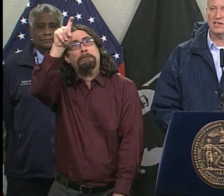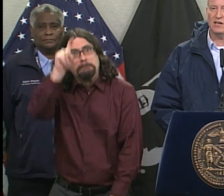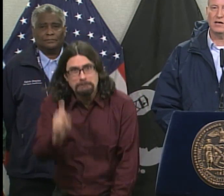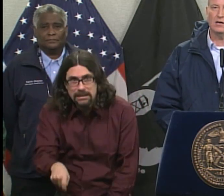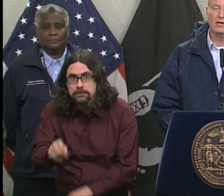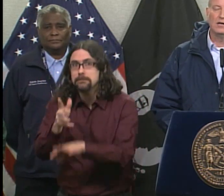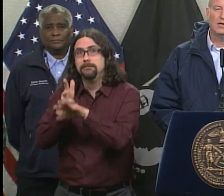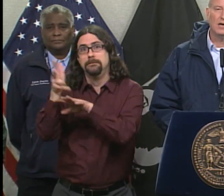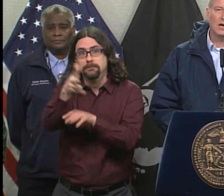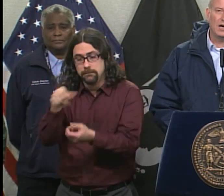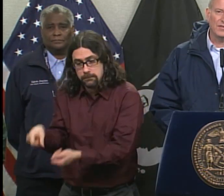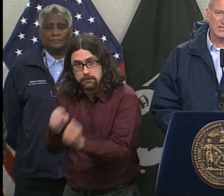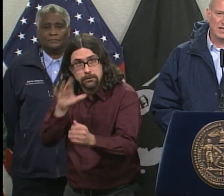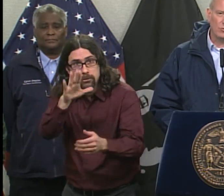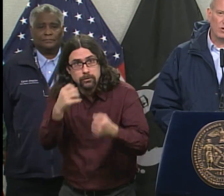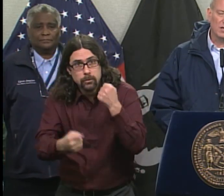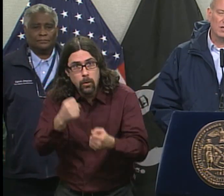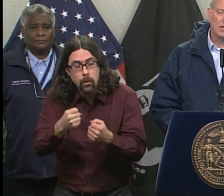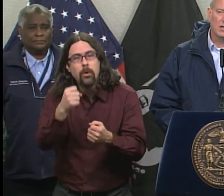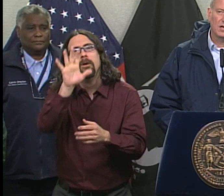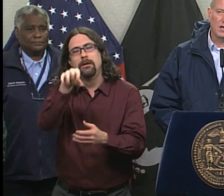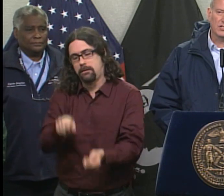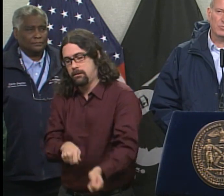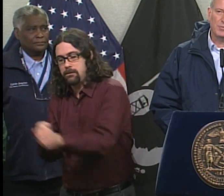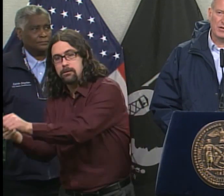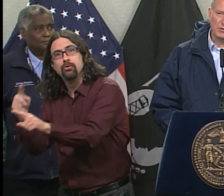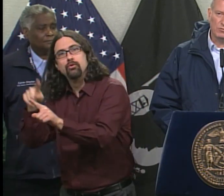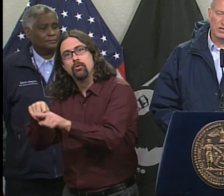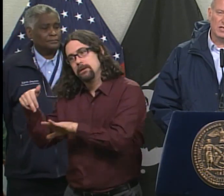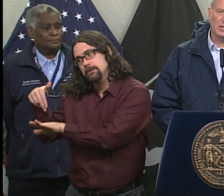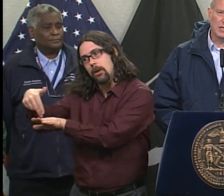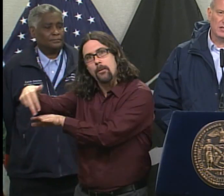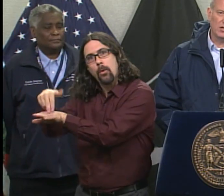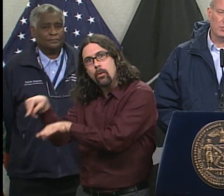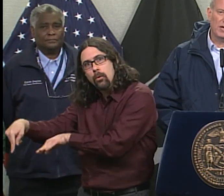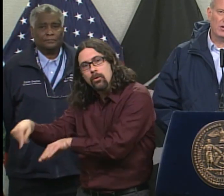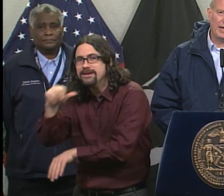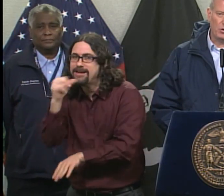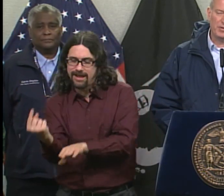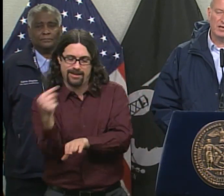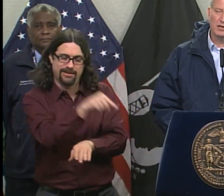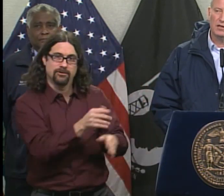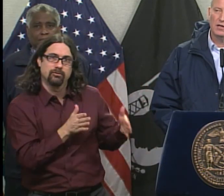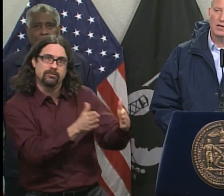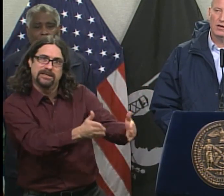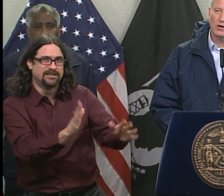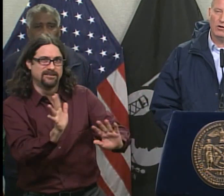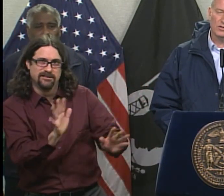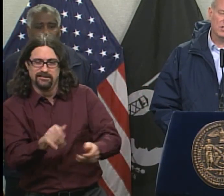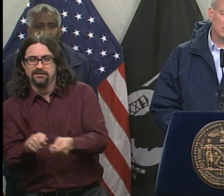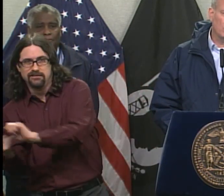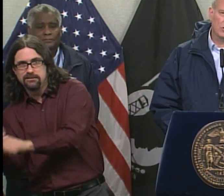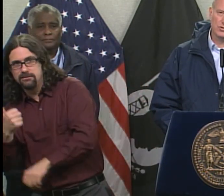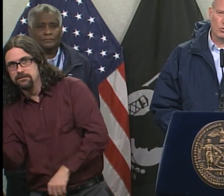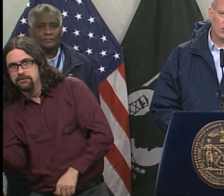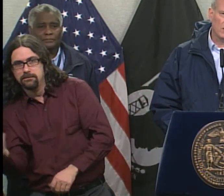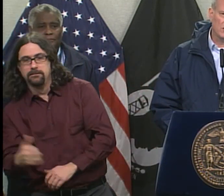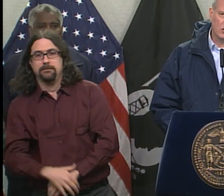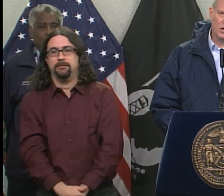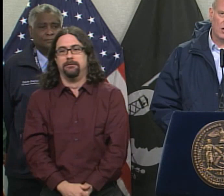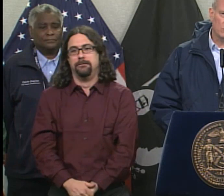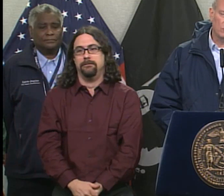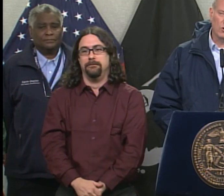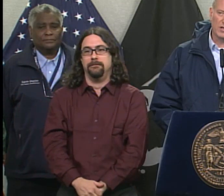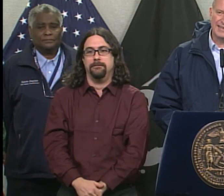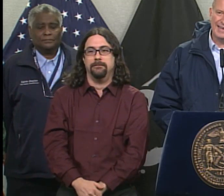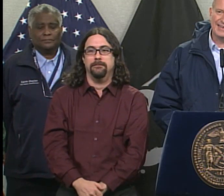to the car on the sidewalk. So people have to be really clear about helping. All the city workers are working so